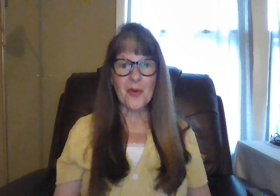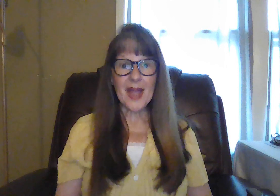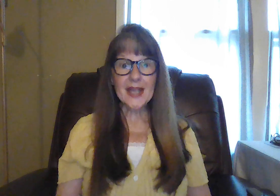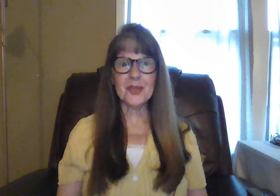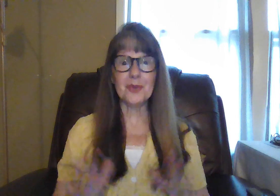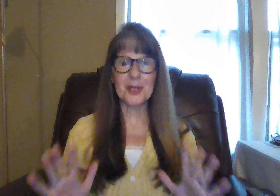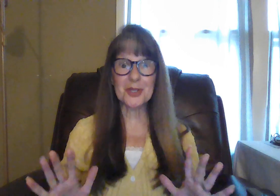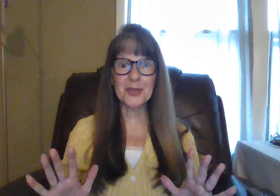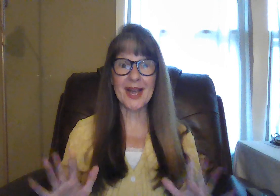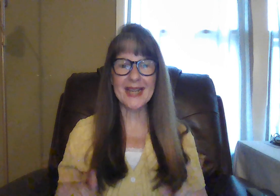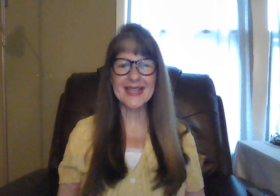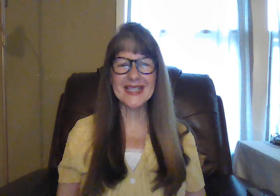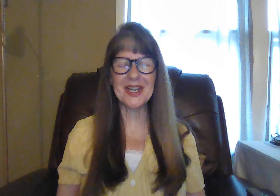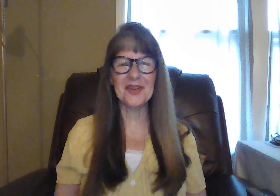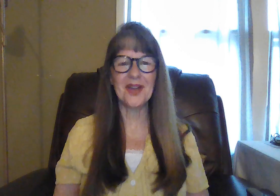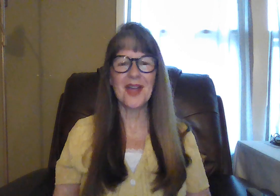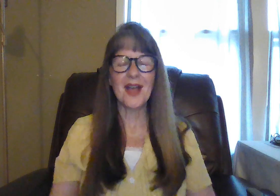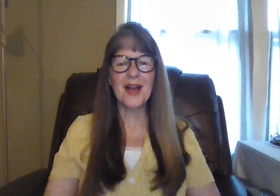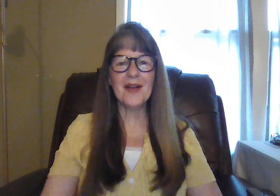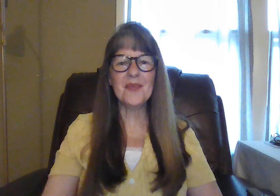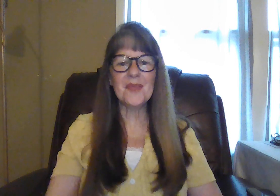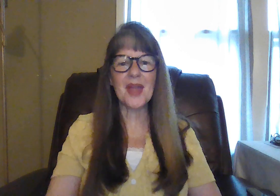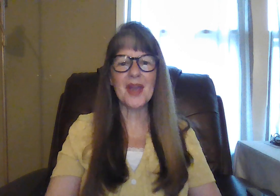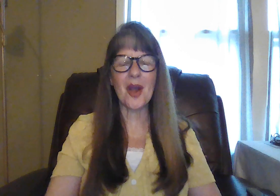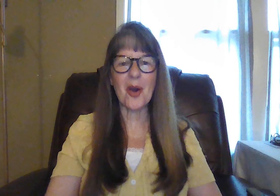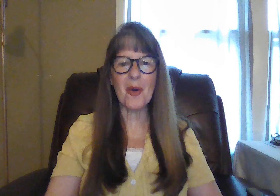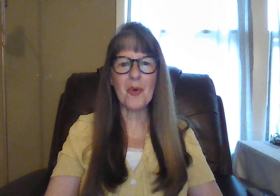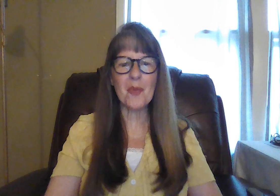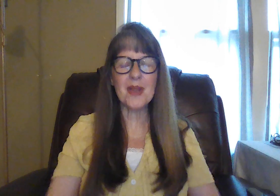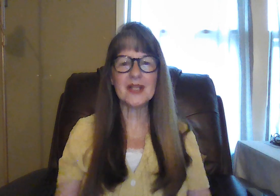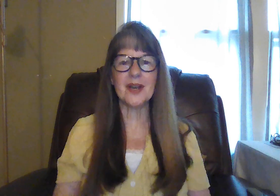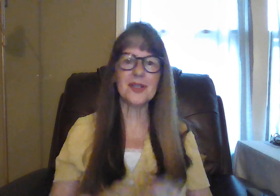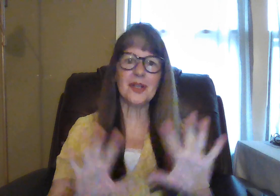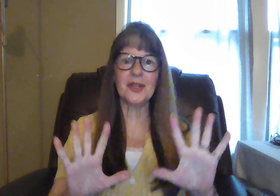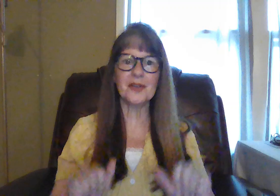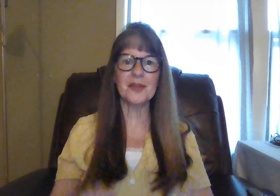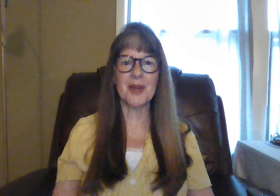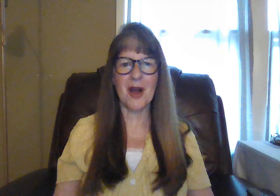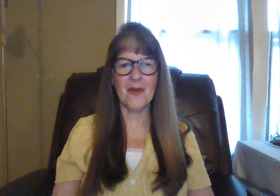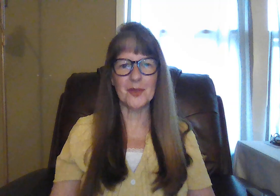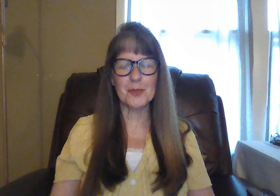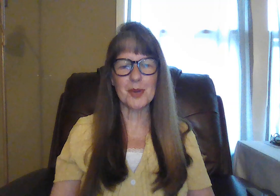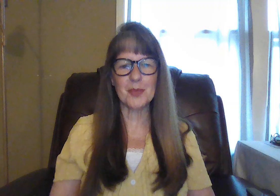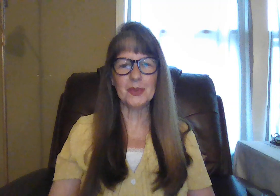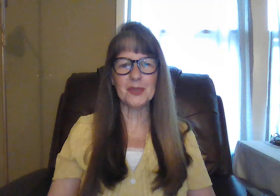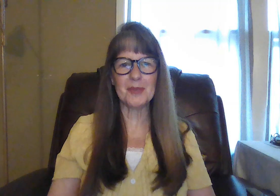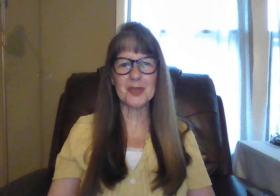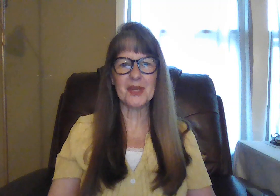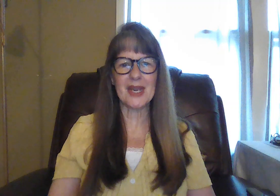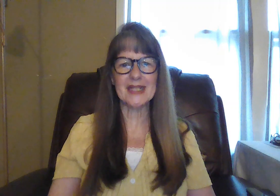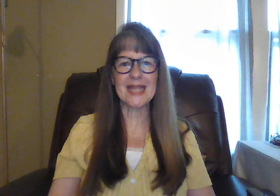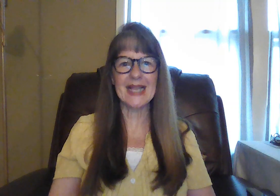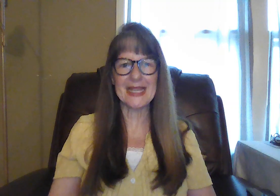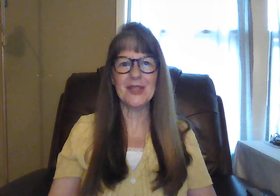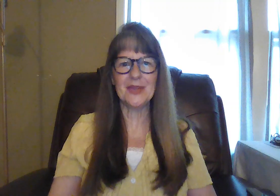Okay, so we're going to try this here at home. It's not as clear as my office, but we'll do the best we can. I think you can